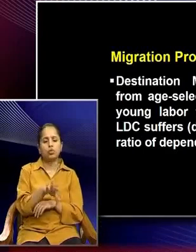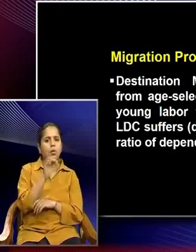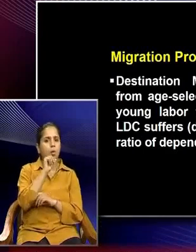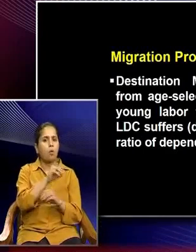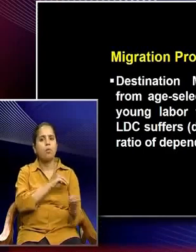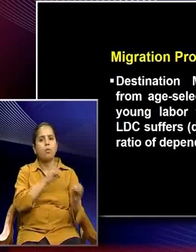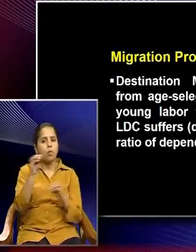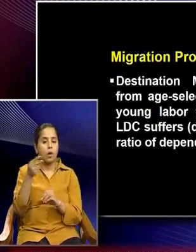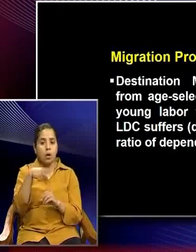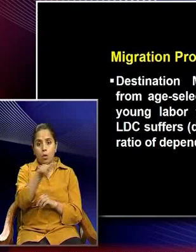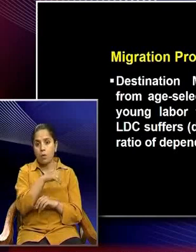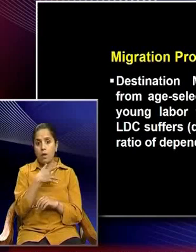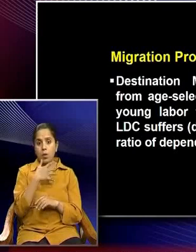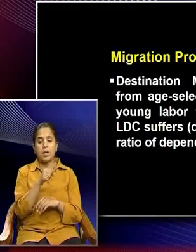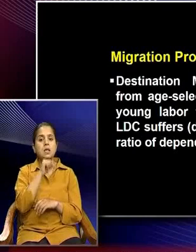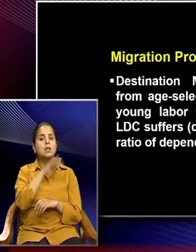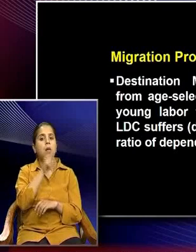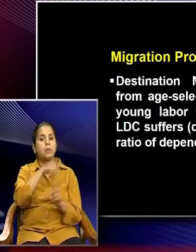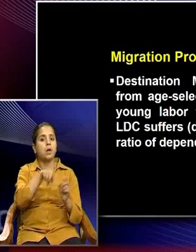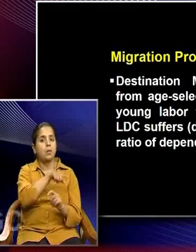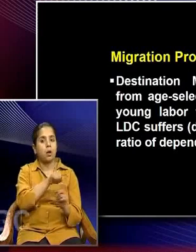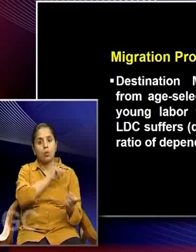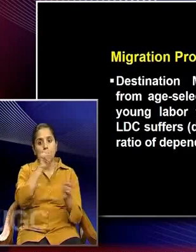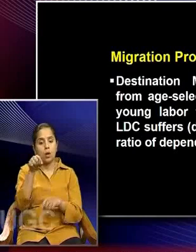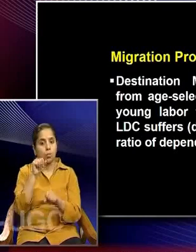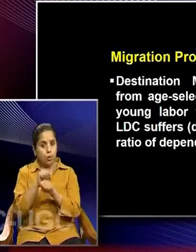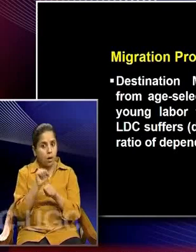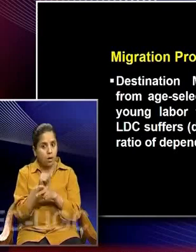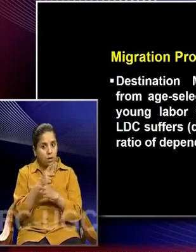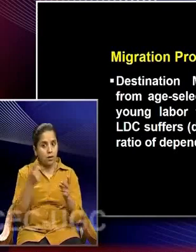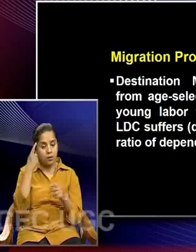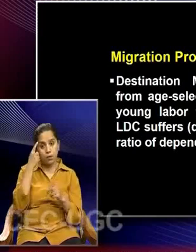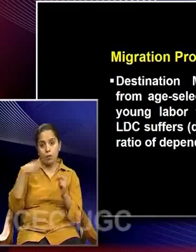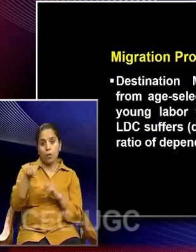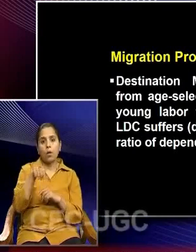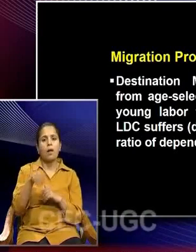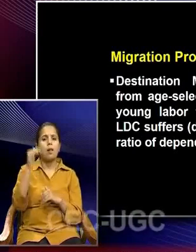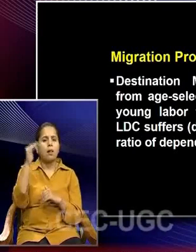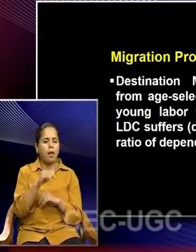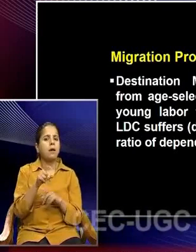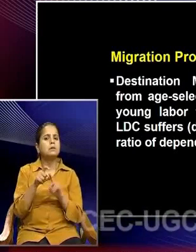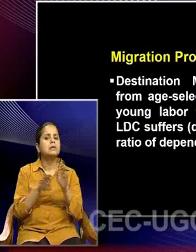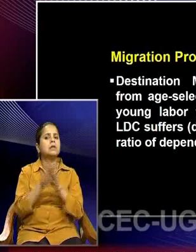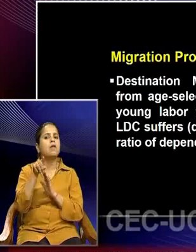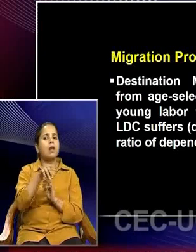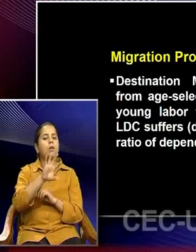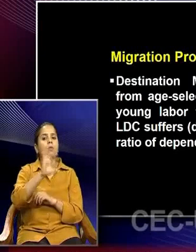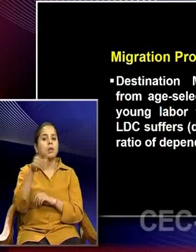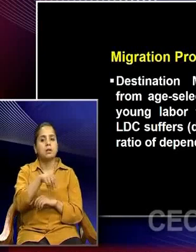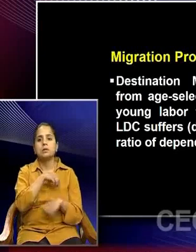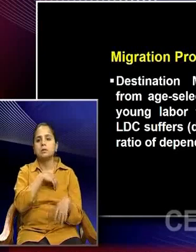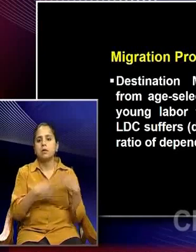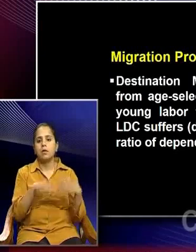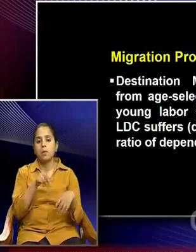migration, whereas you have these young labor migrants who are coming in, while for the less developed nations they are actually suffering because of